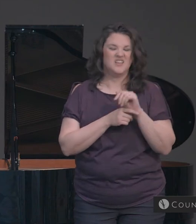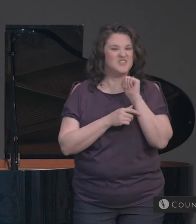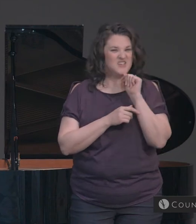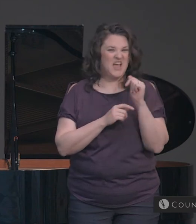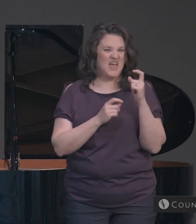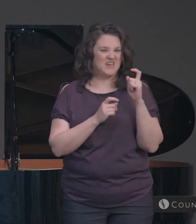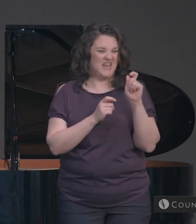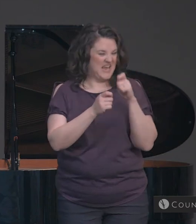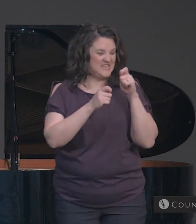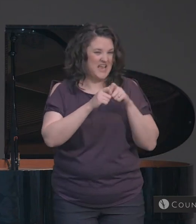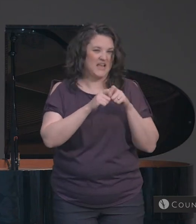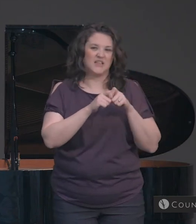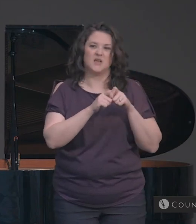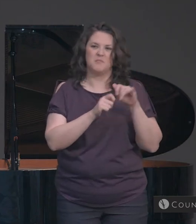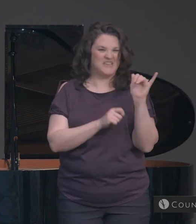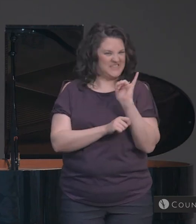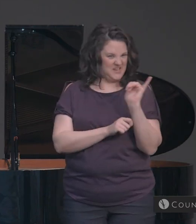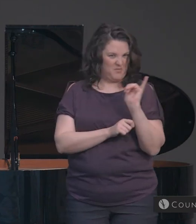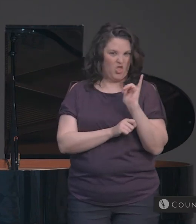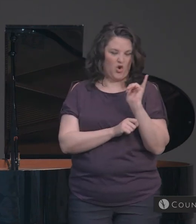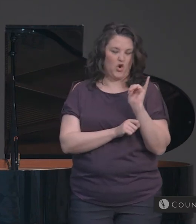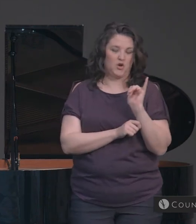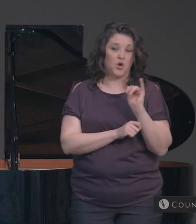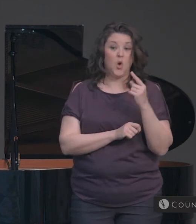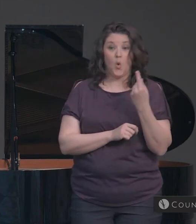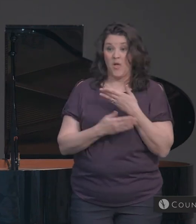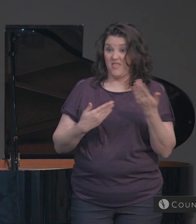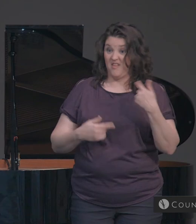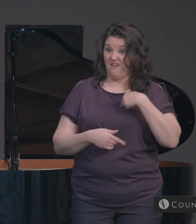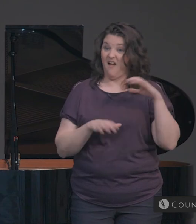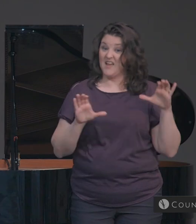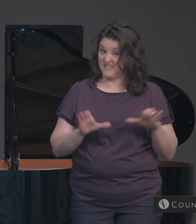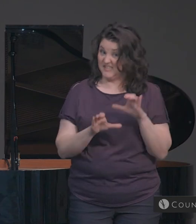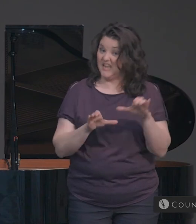almost exactly like the Hebrew word for dust. One of the things I did